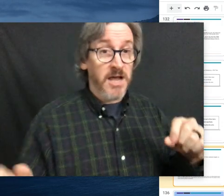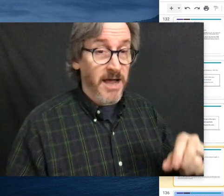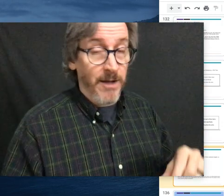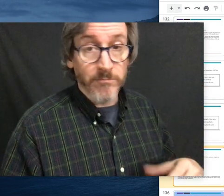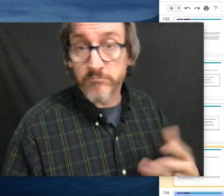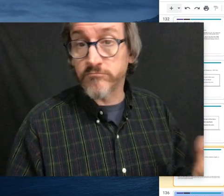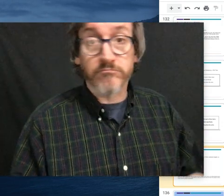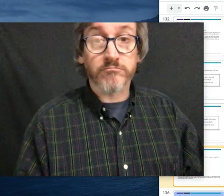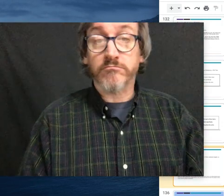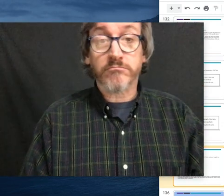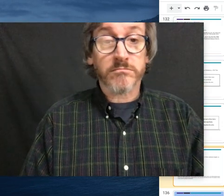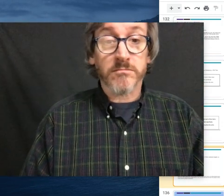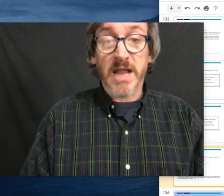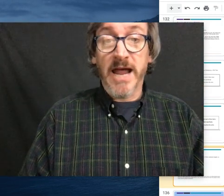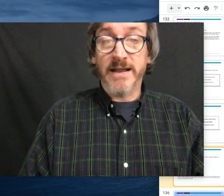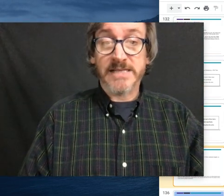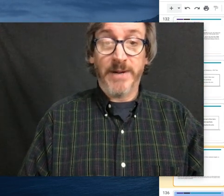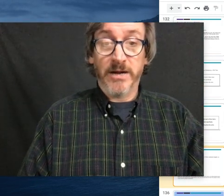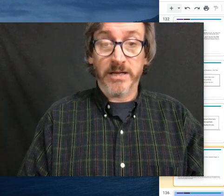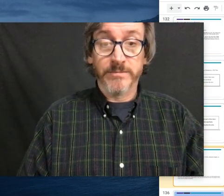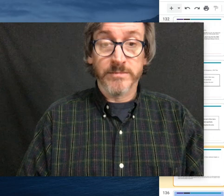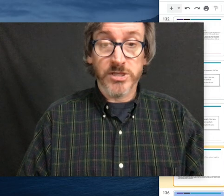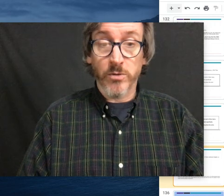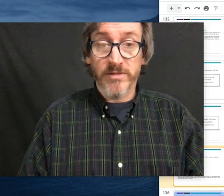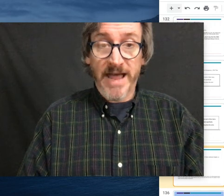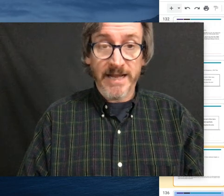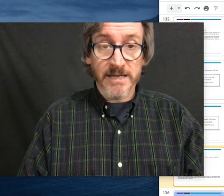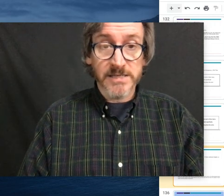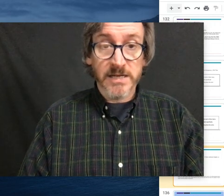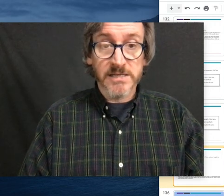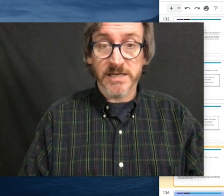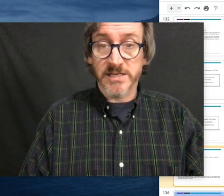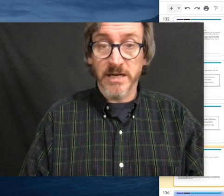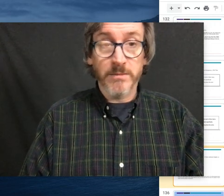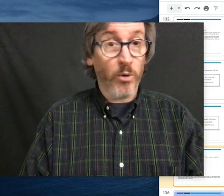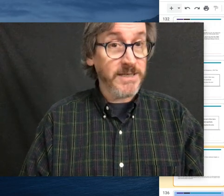And that's about it. So that is 16.10.